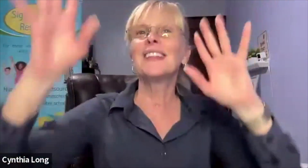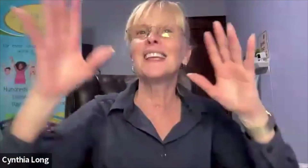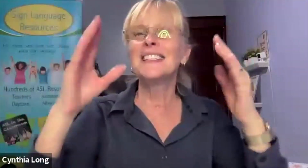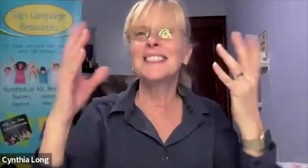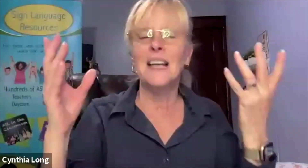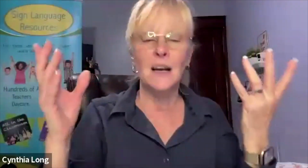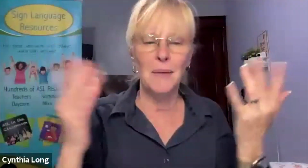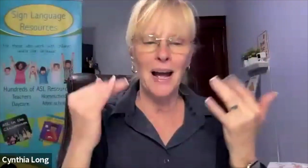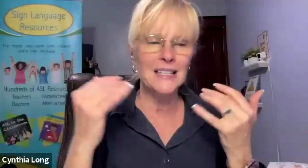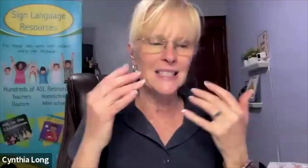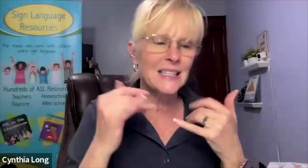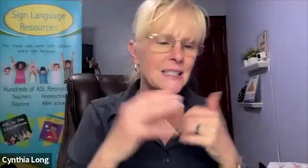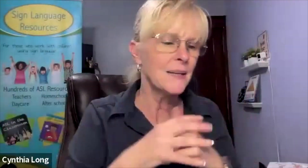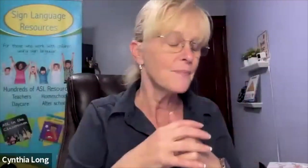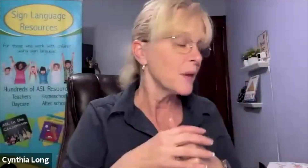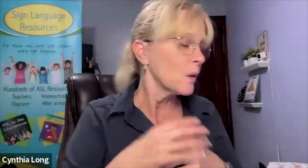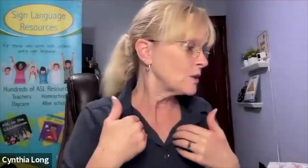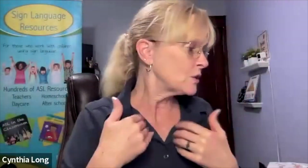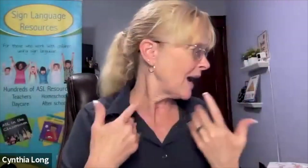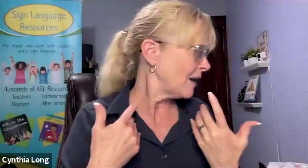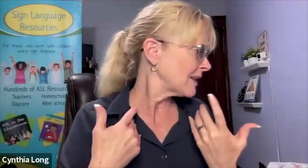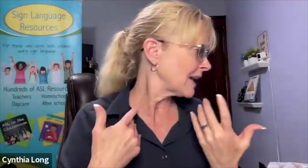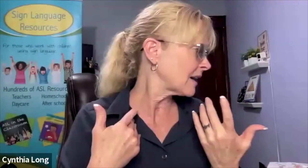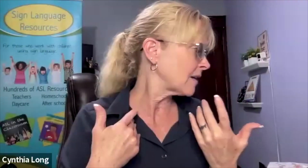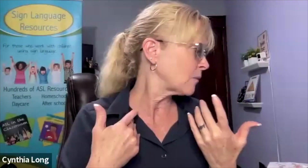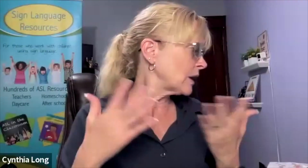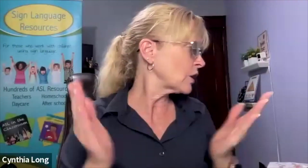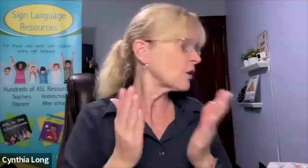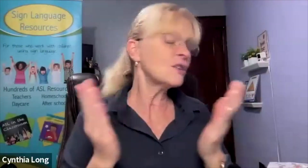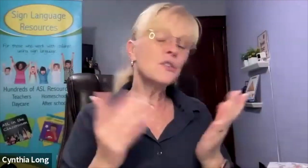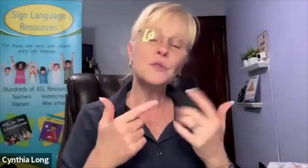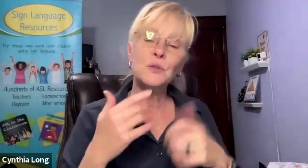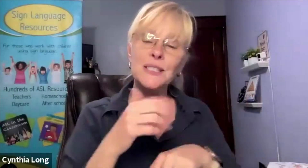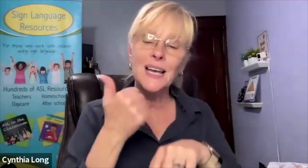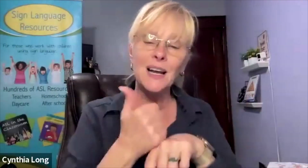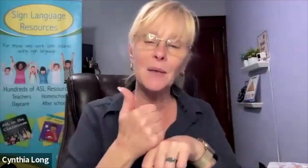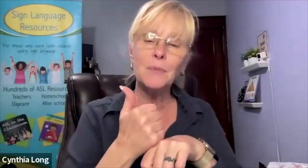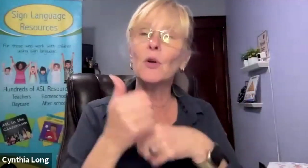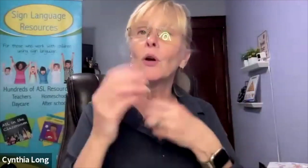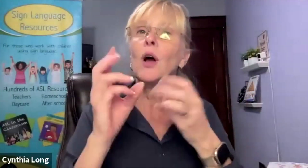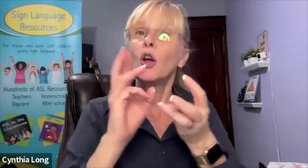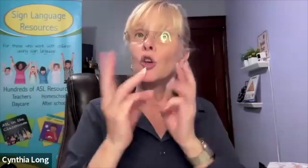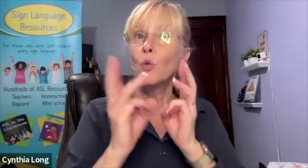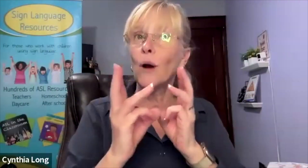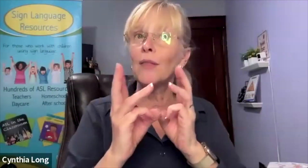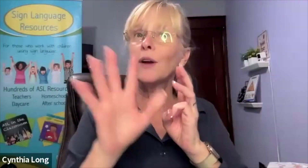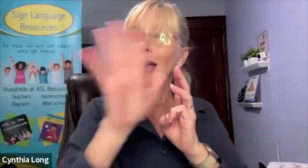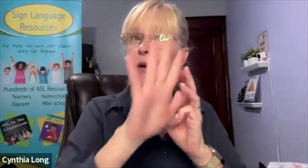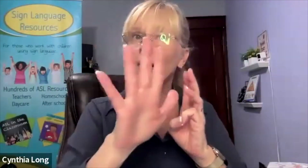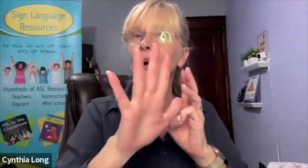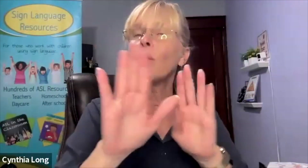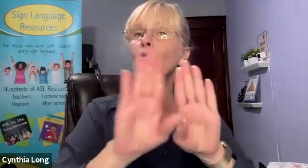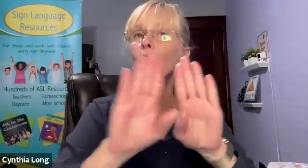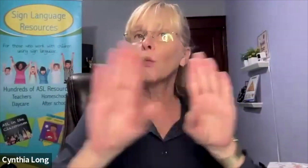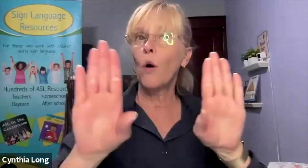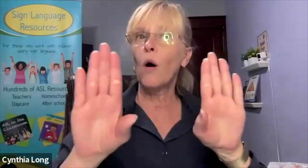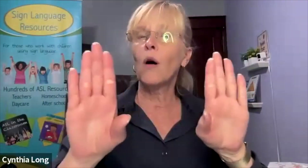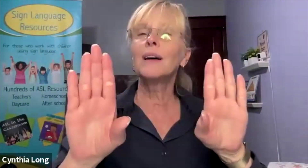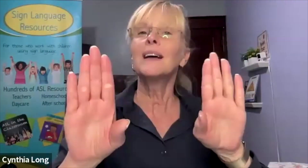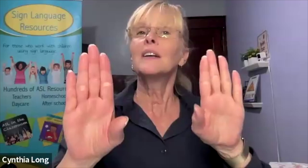these ideas. We do have like we encourage you to set up your your weather area on your wall so